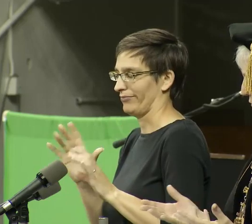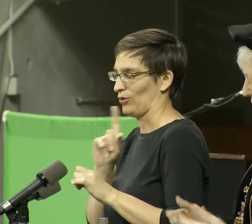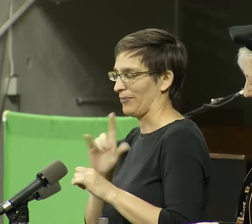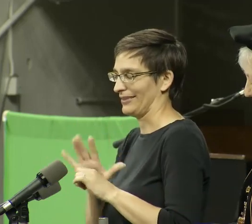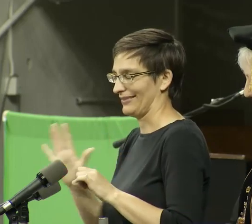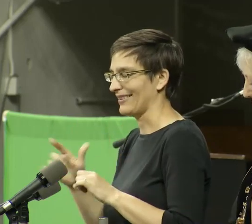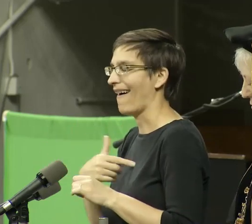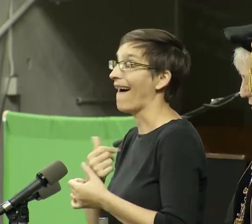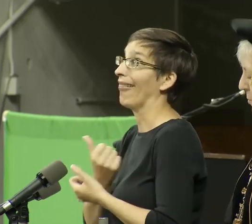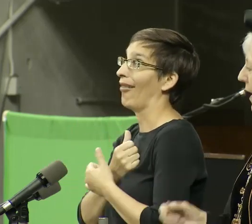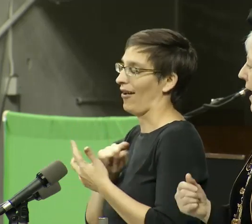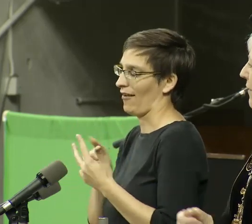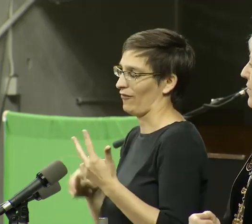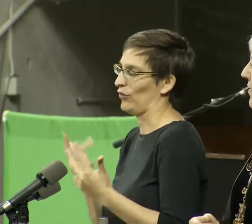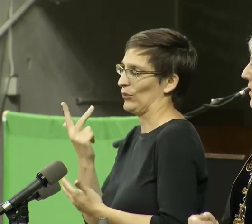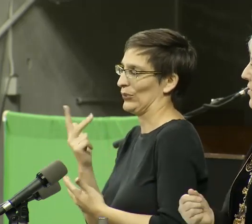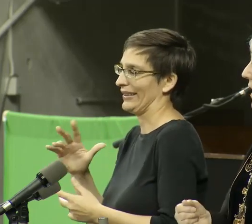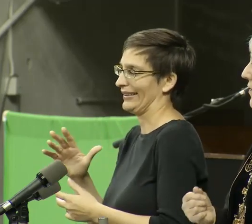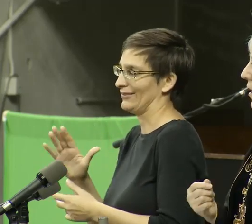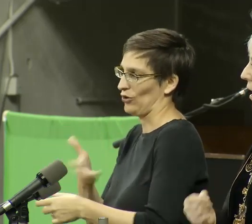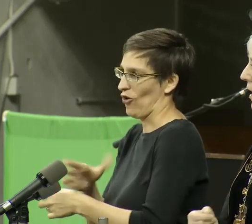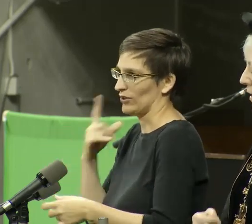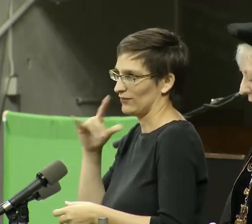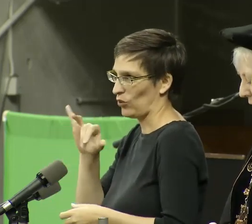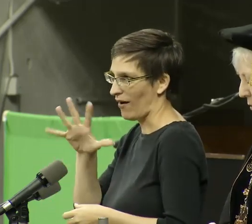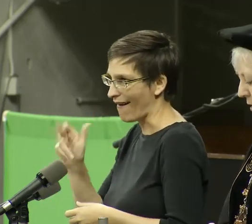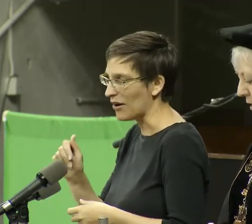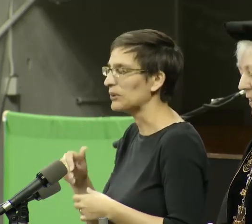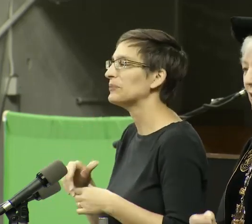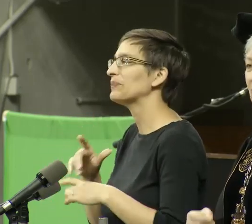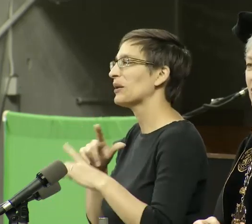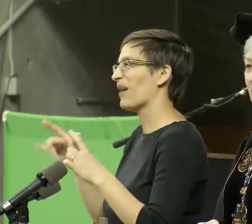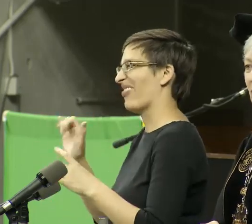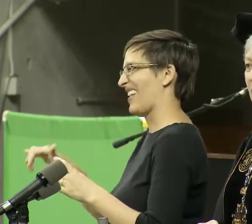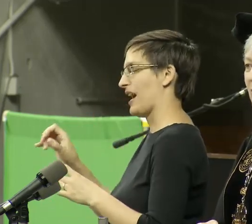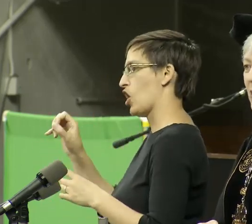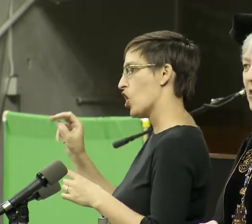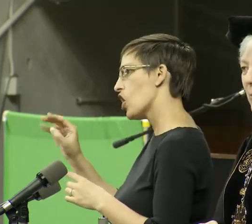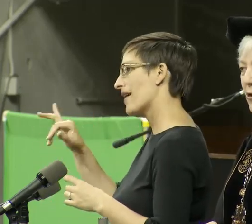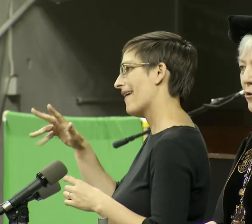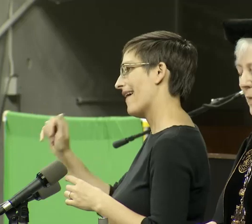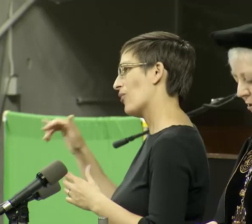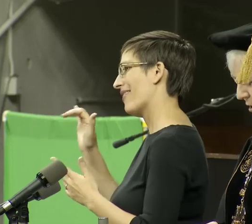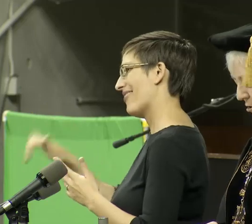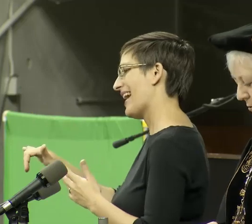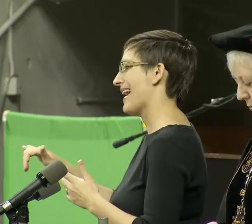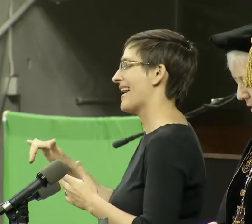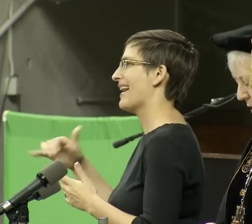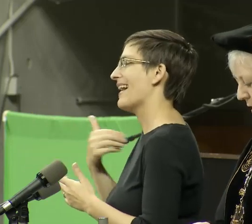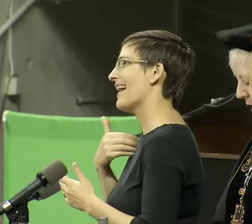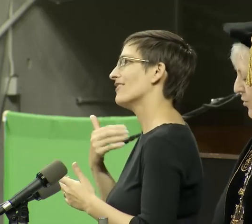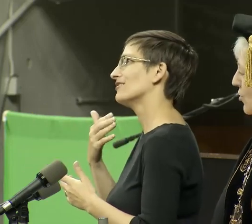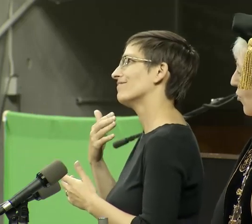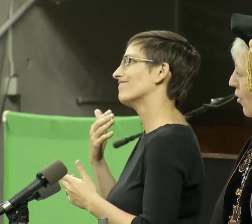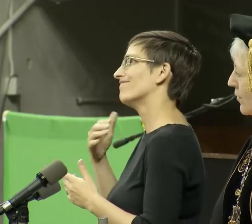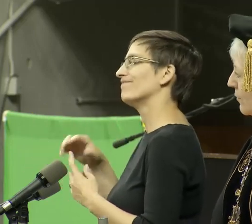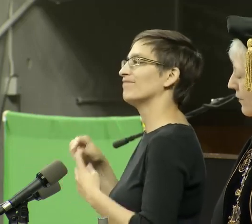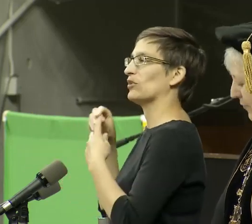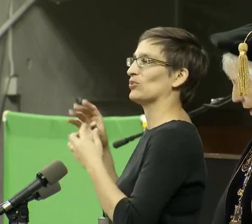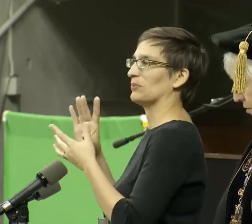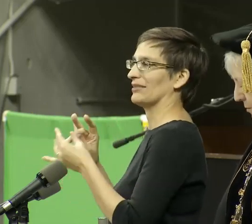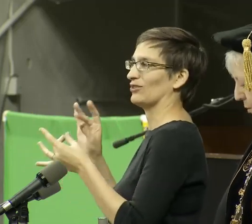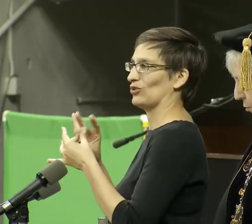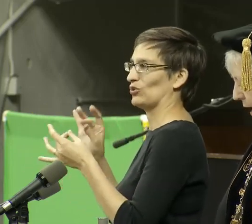I love all of our Iowa songs, but I have to say that On Iowa does carry a very special message. It's a song